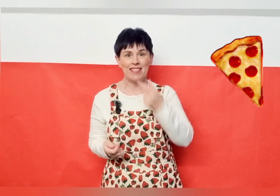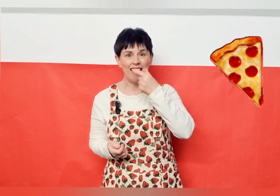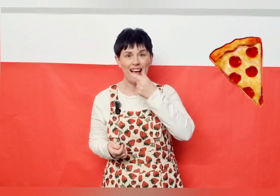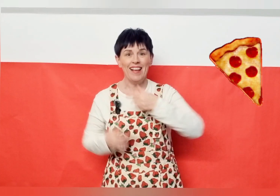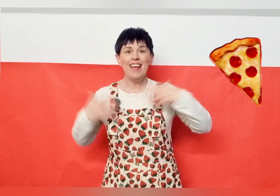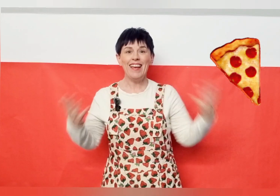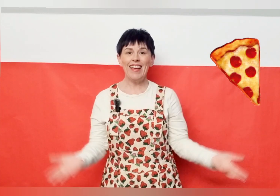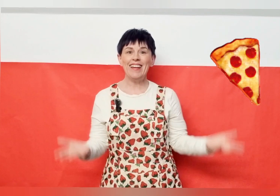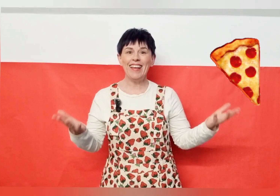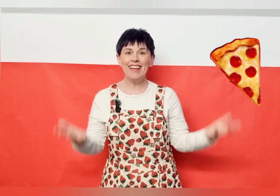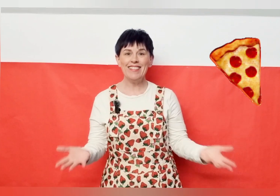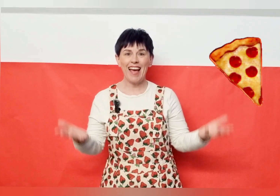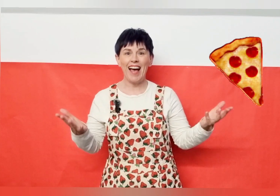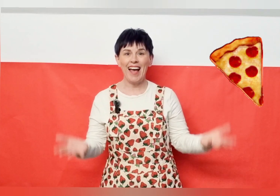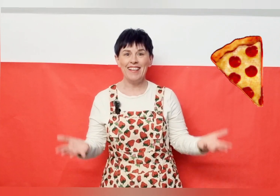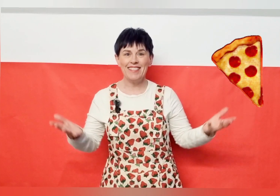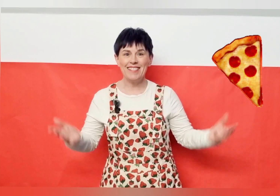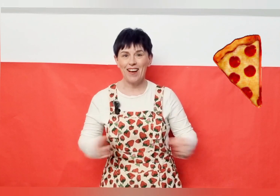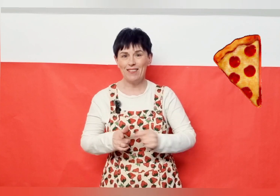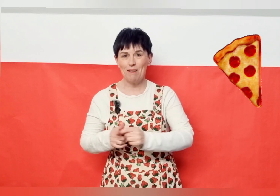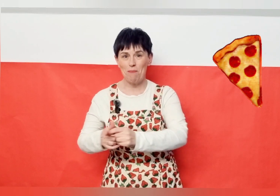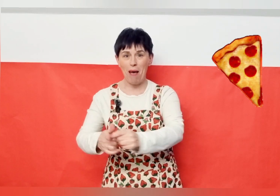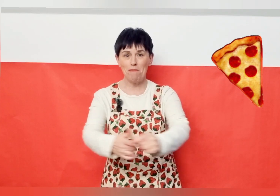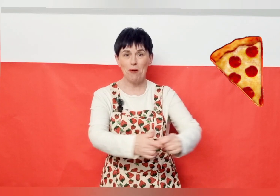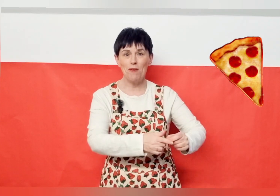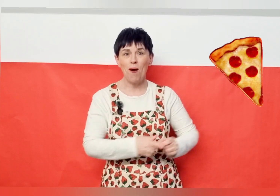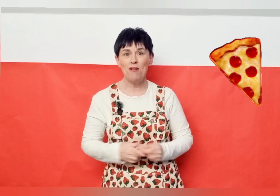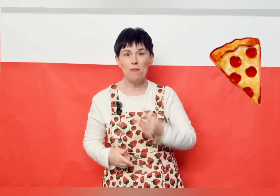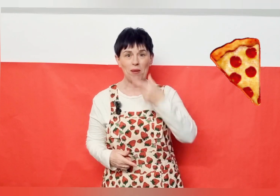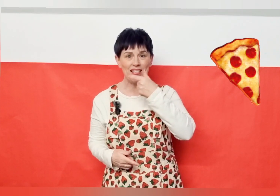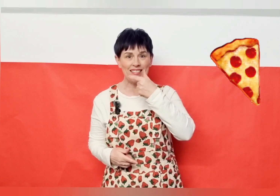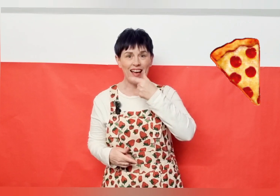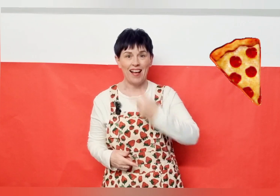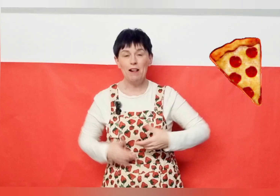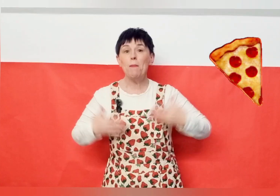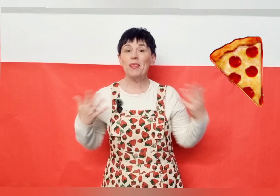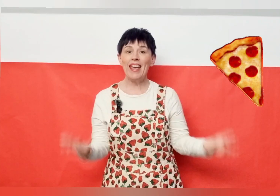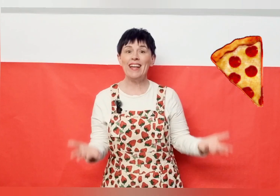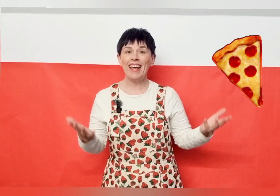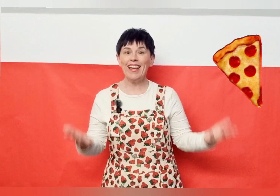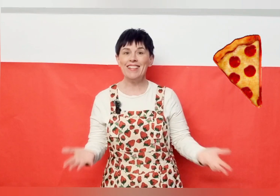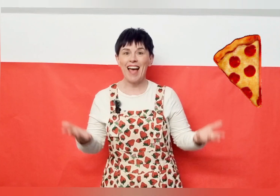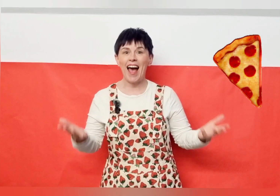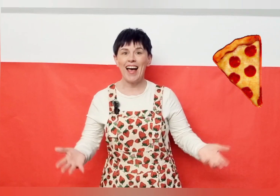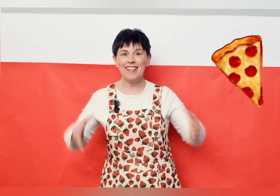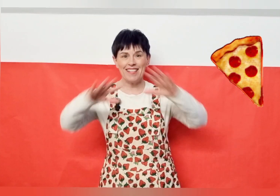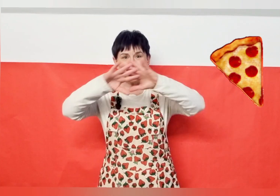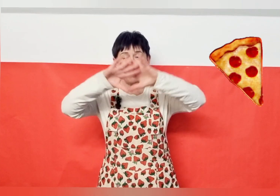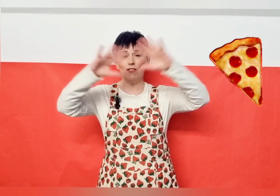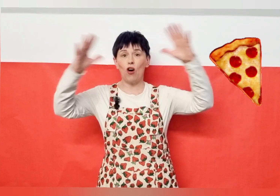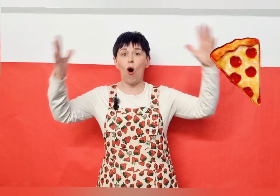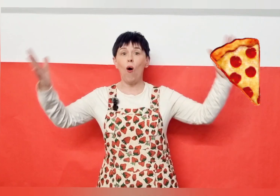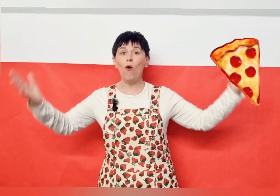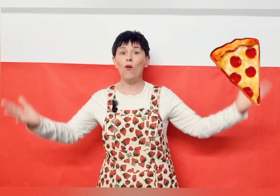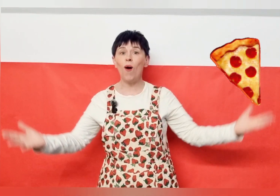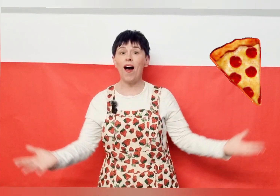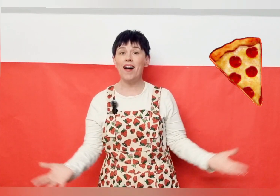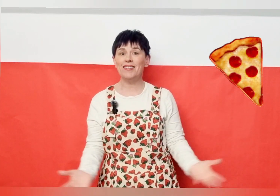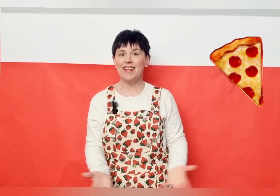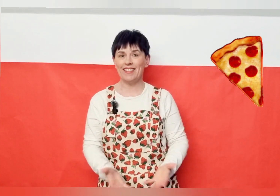pizza in His hands. He's got the pepperoni pizza in His hands. He's got the whole world in